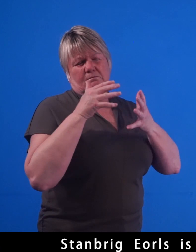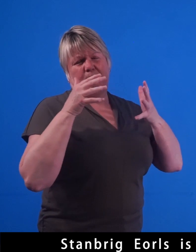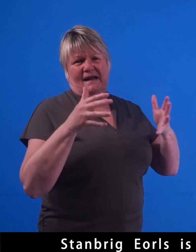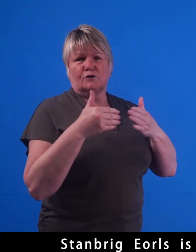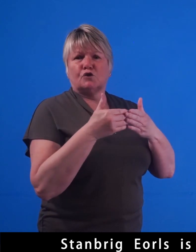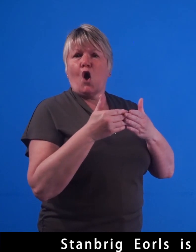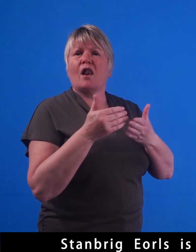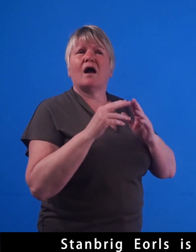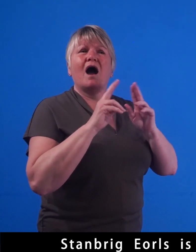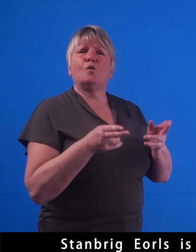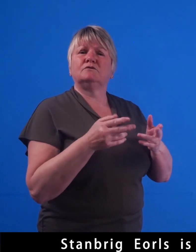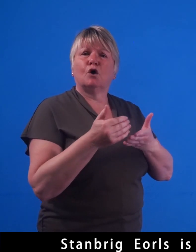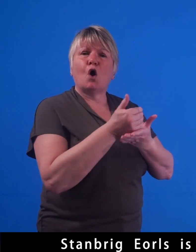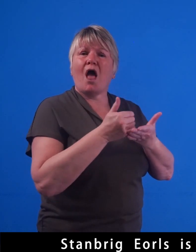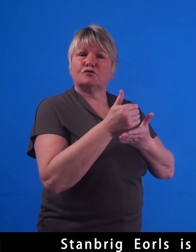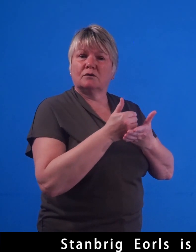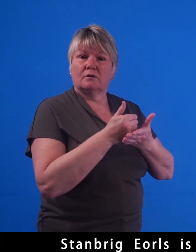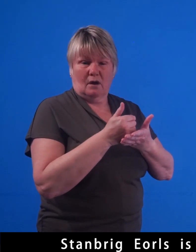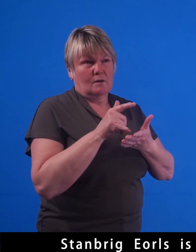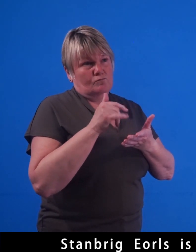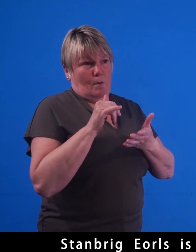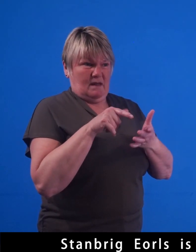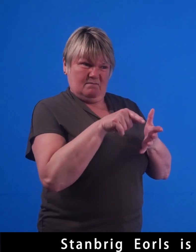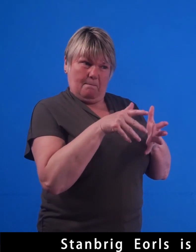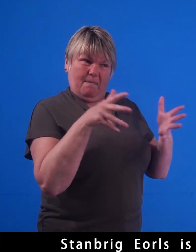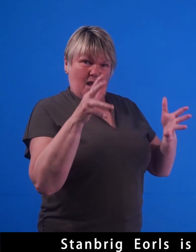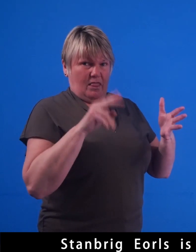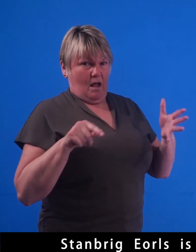house in the collection, and probably larger than most.